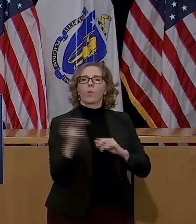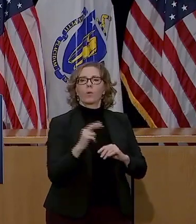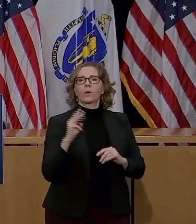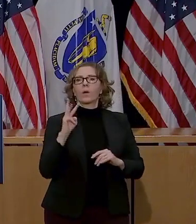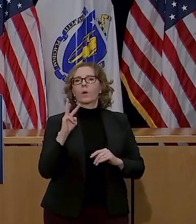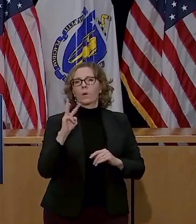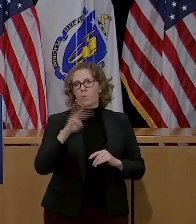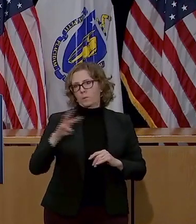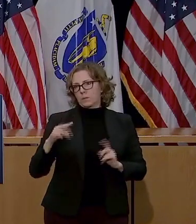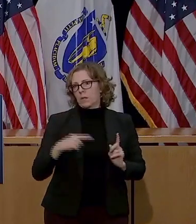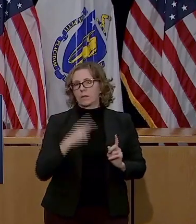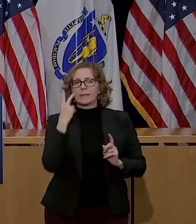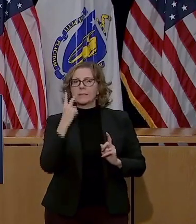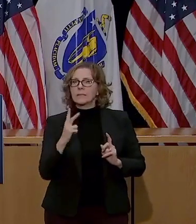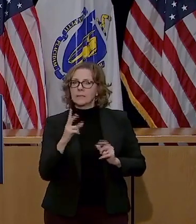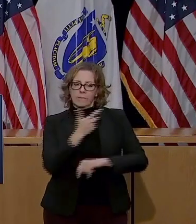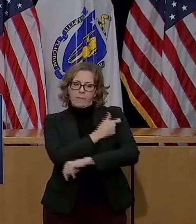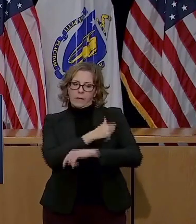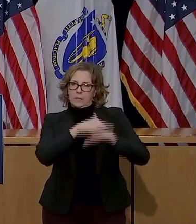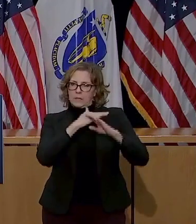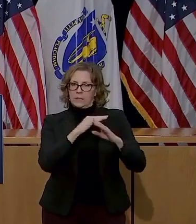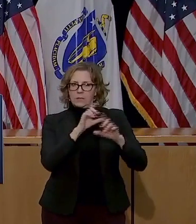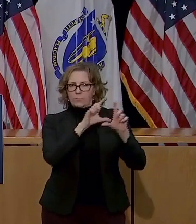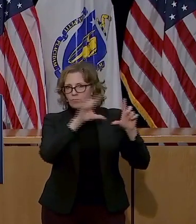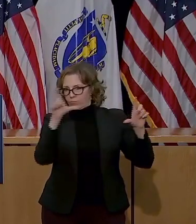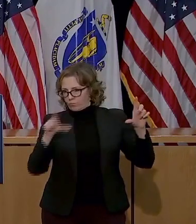check out the vaccine map for details.